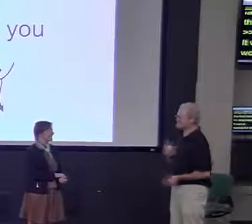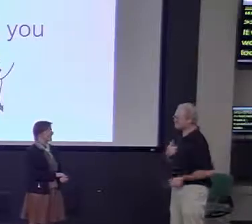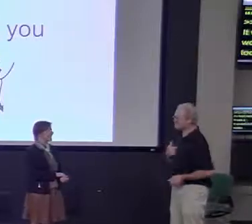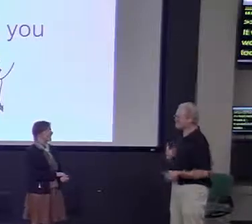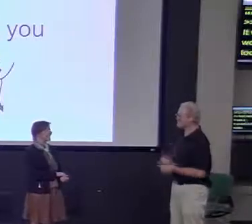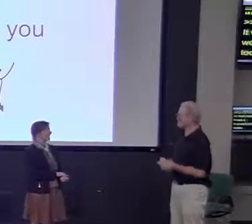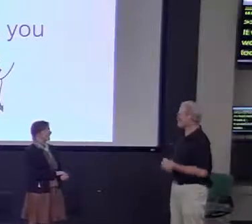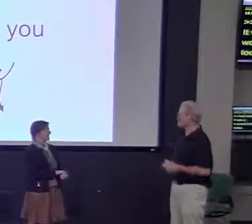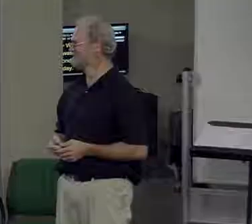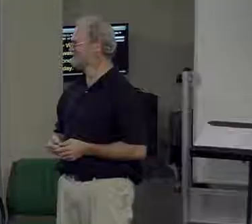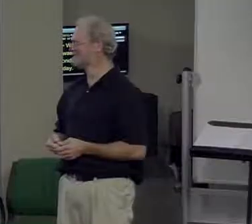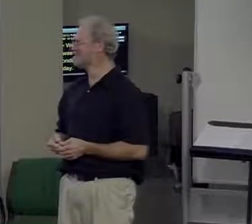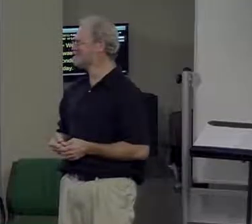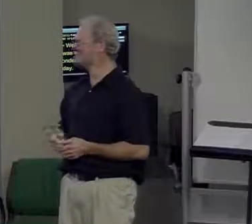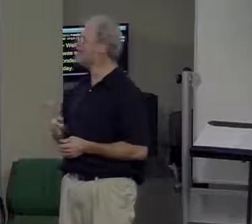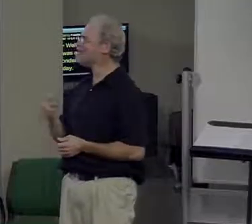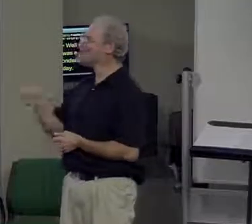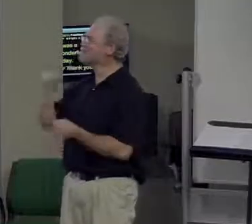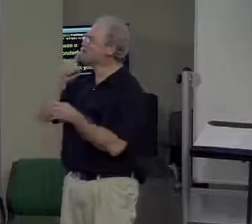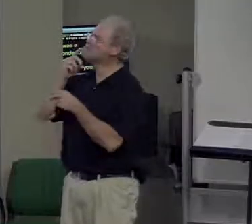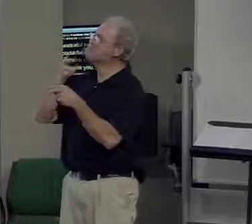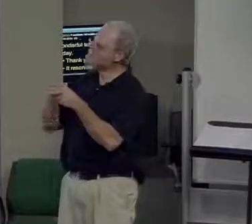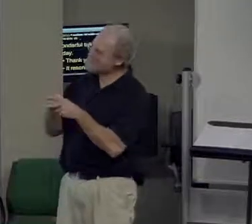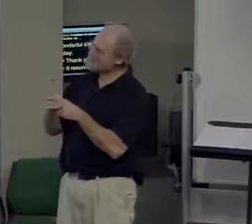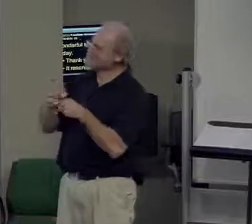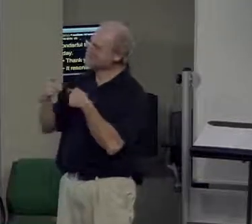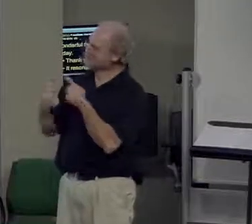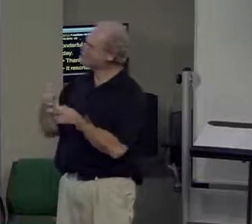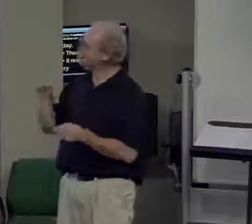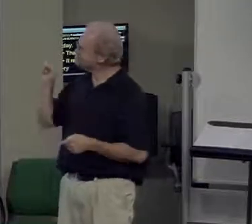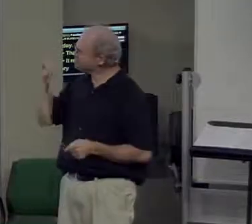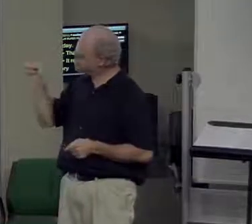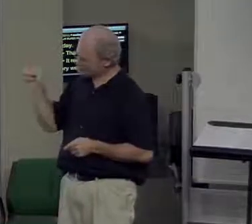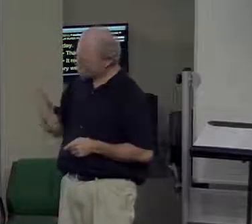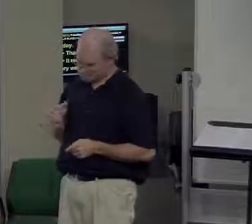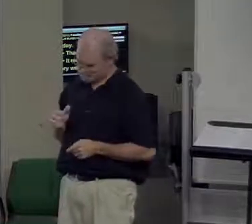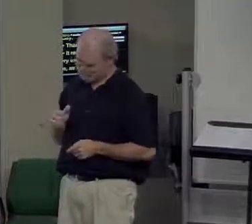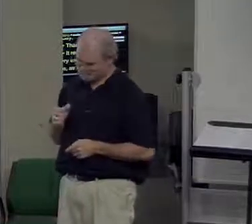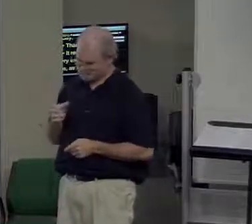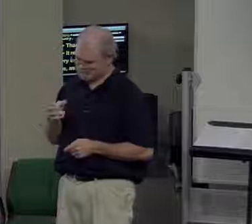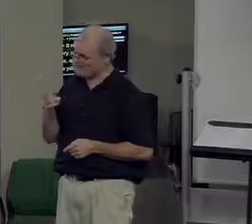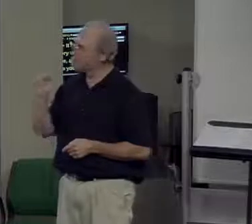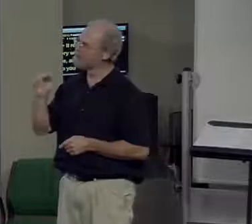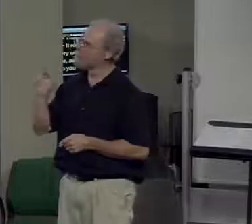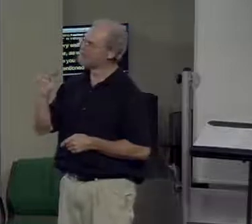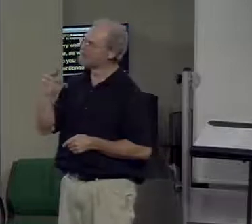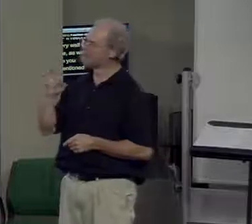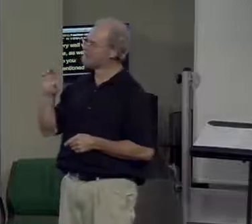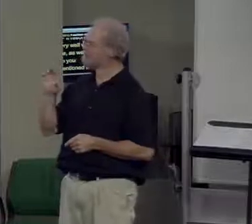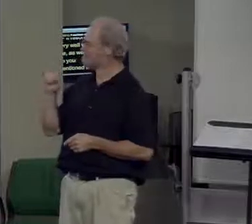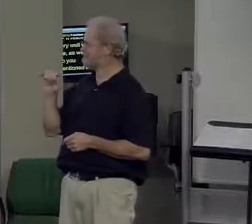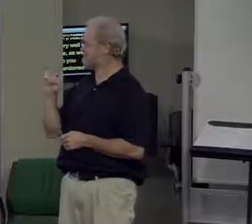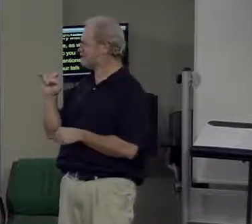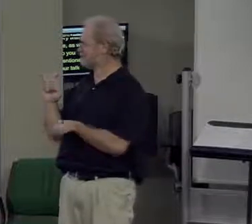It resonated very well with me as well. So you mentioned in your talk today